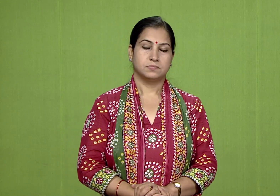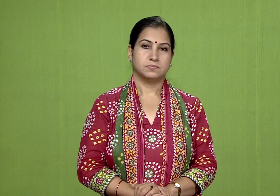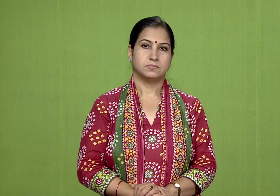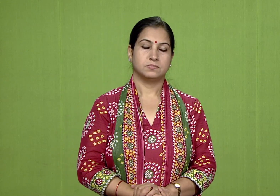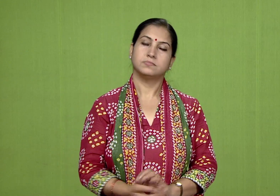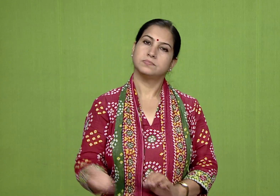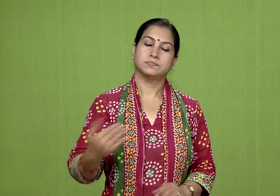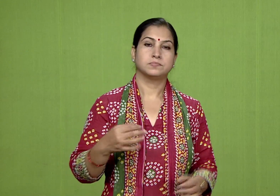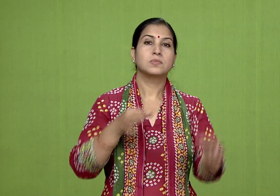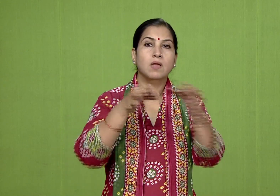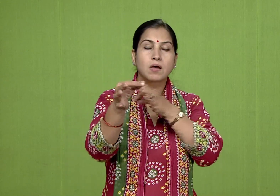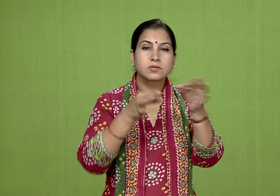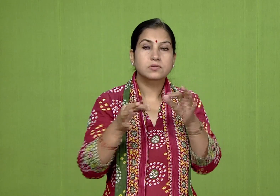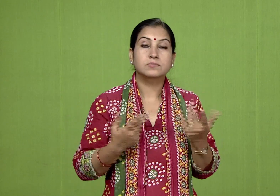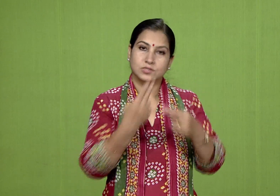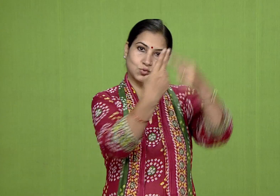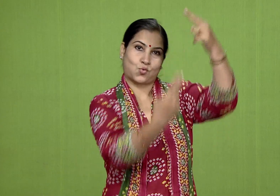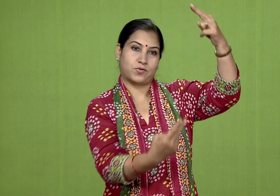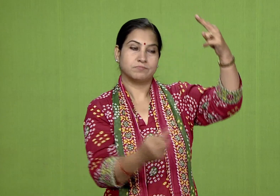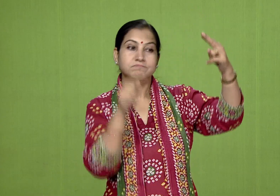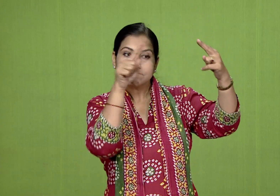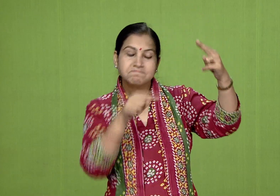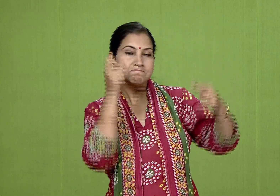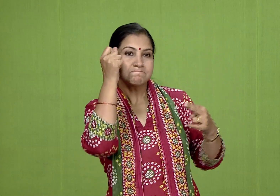Let us understand this with a story.